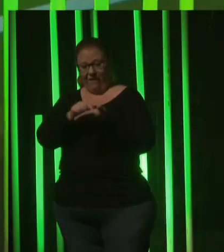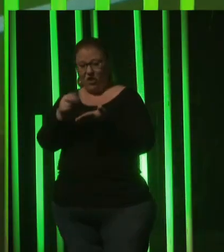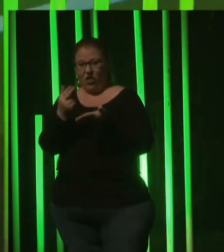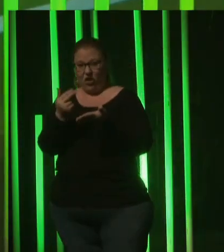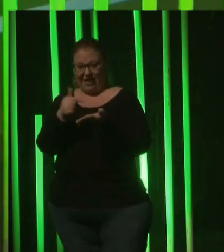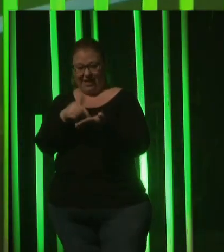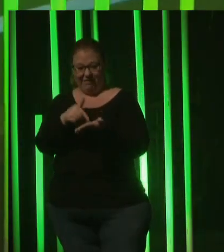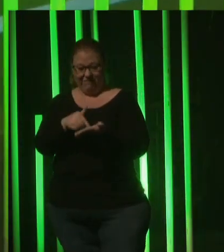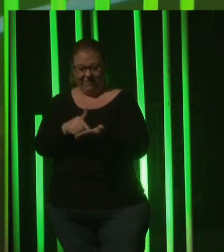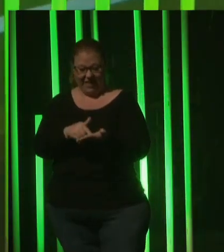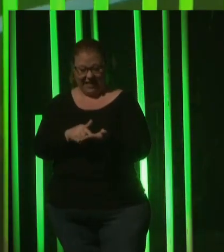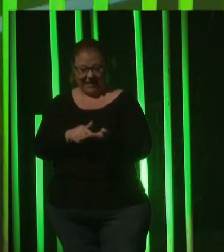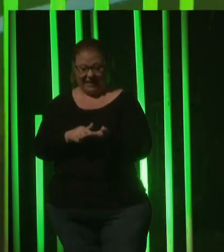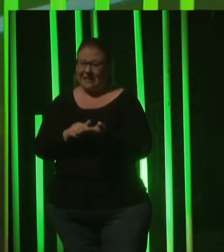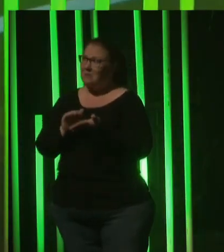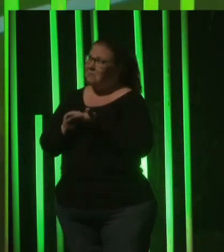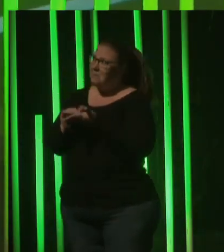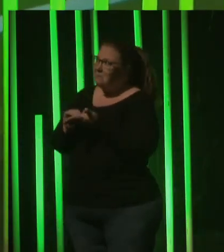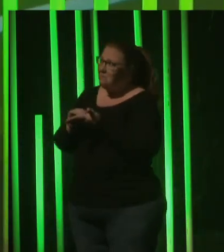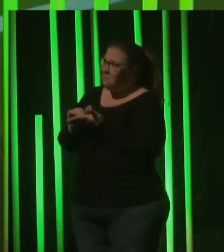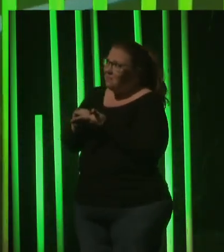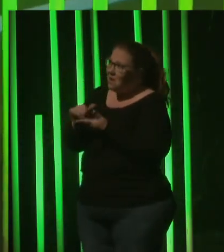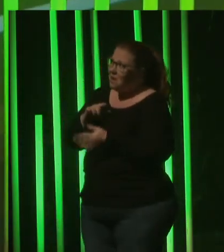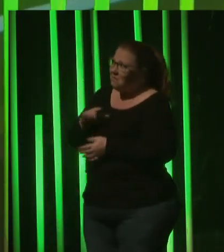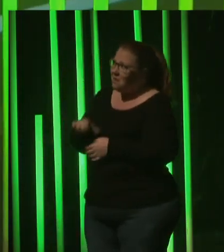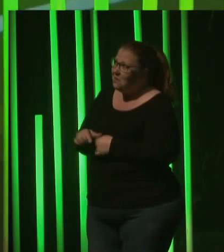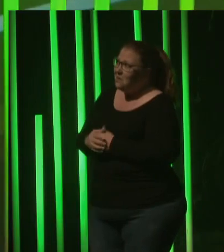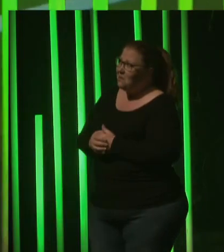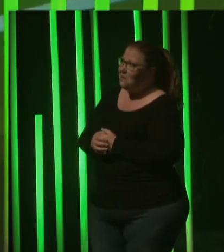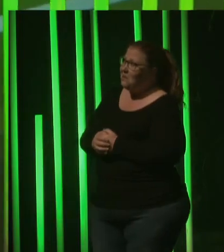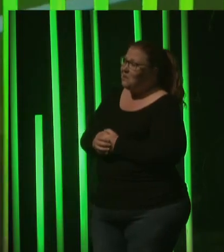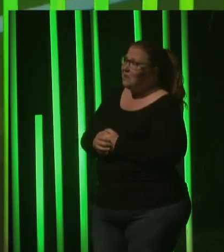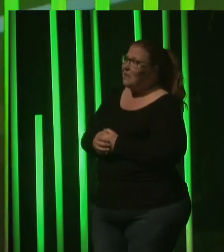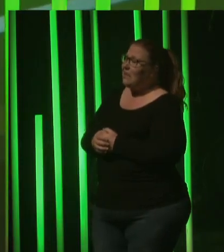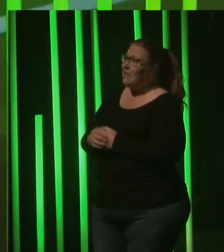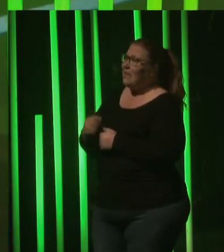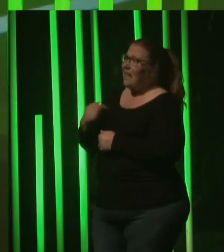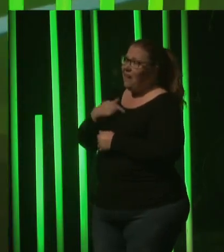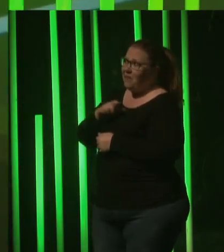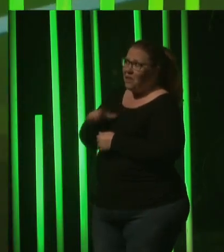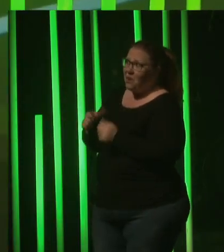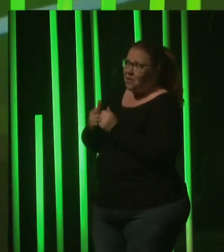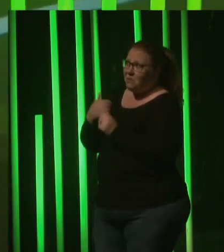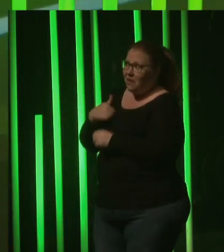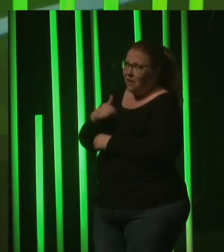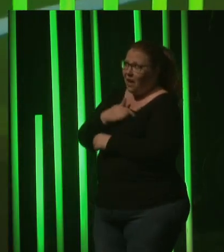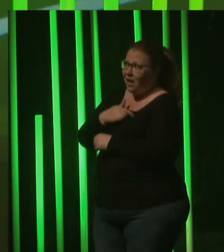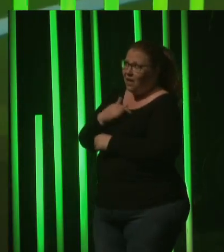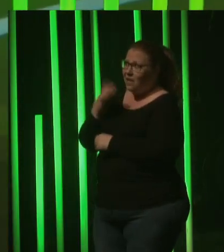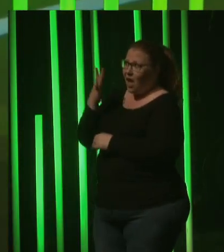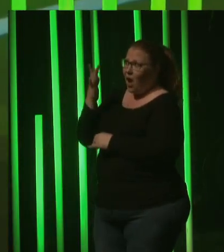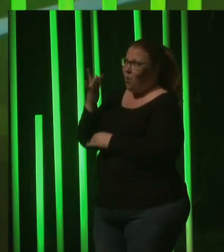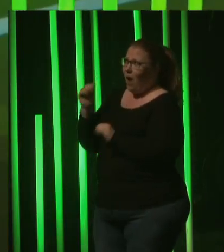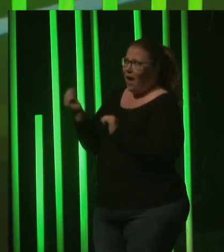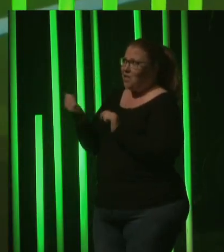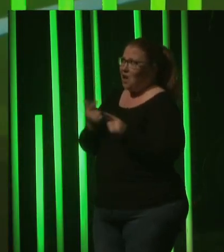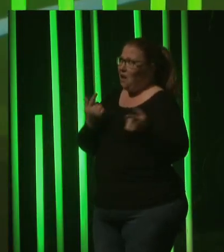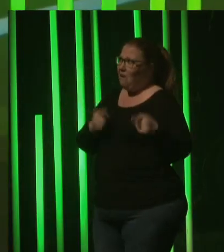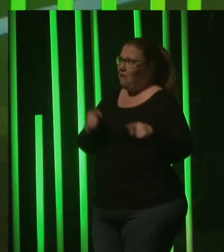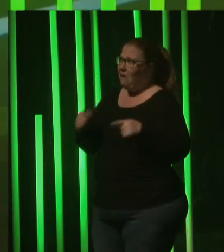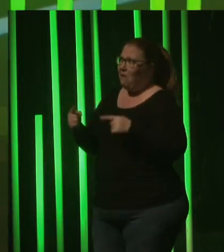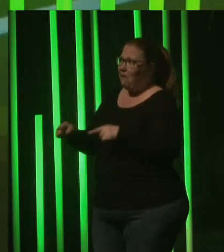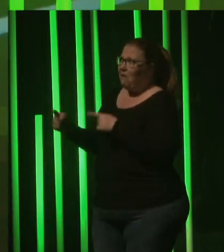says, pardon me, my Lord, Gideon replied. But if the Lord is with us, why has all this happened to